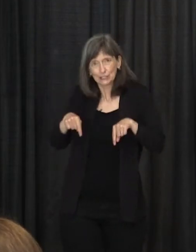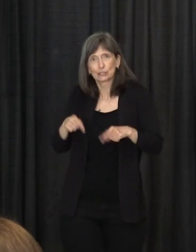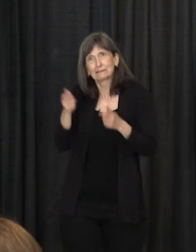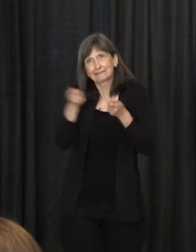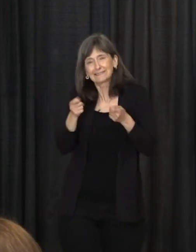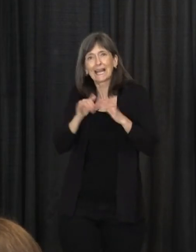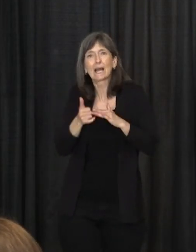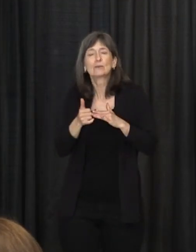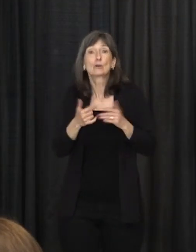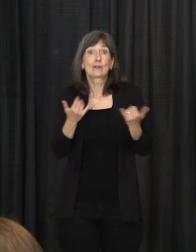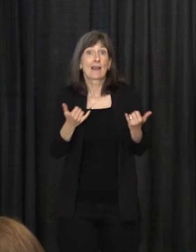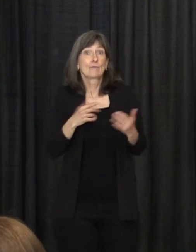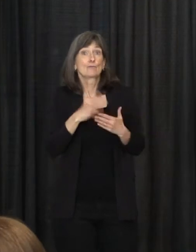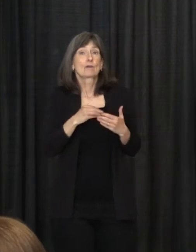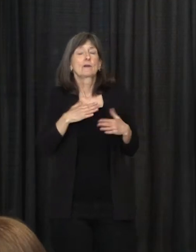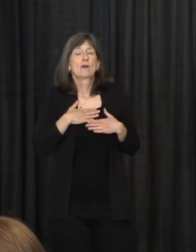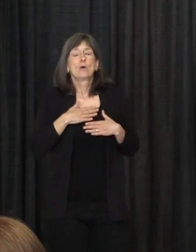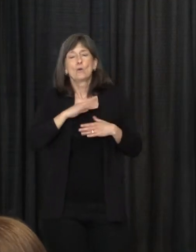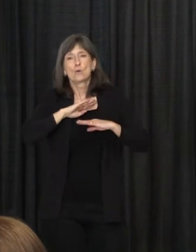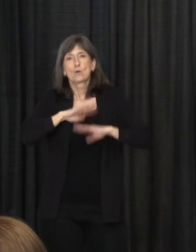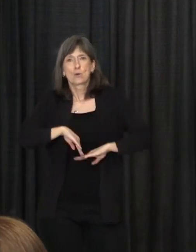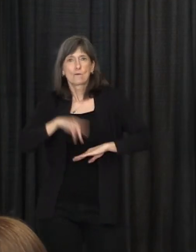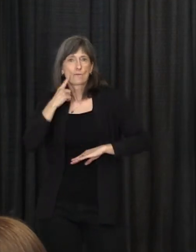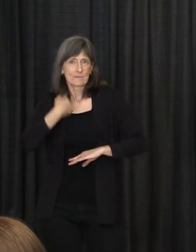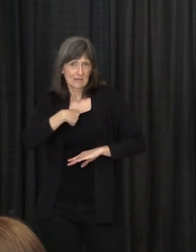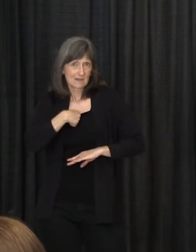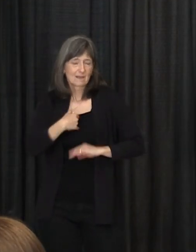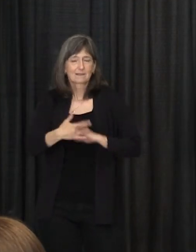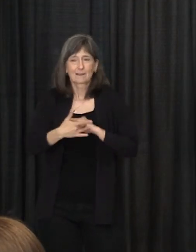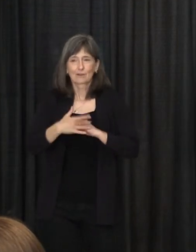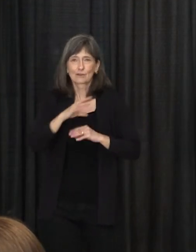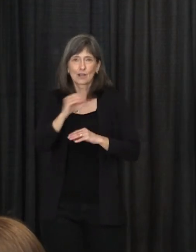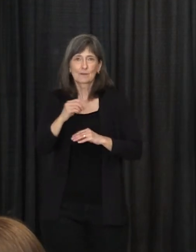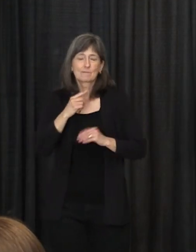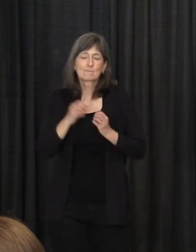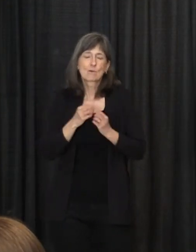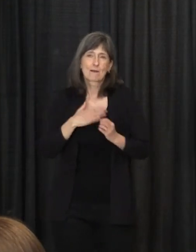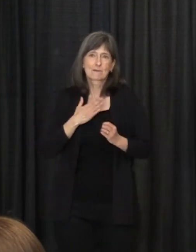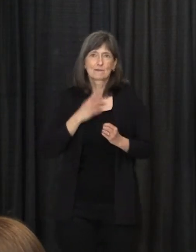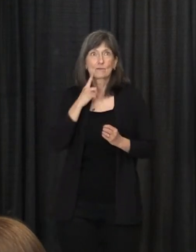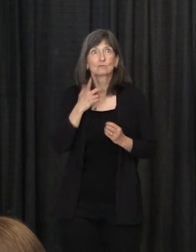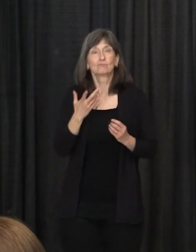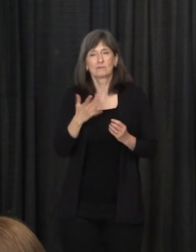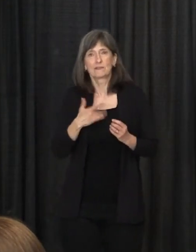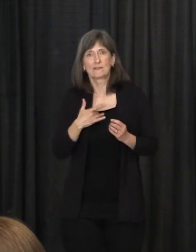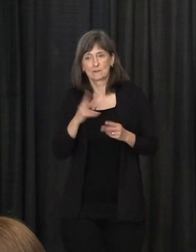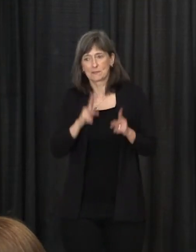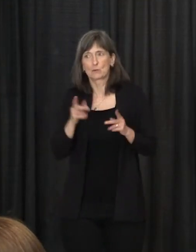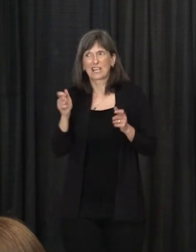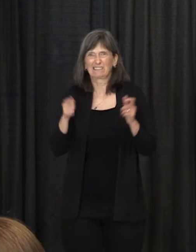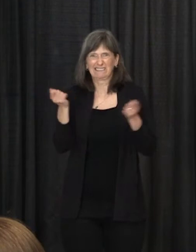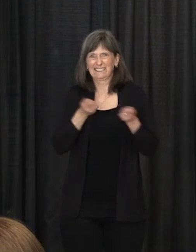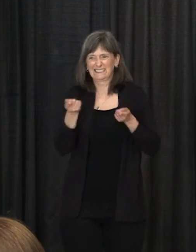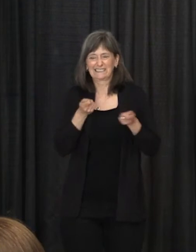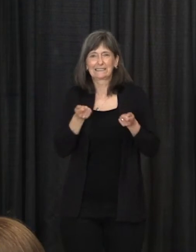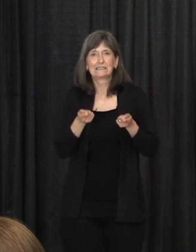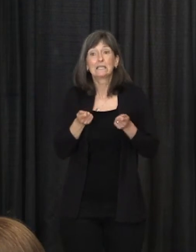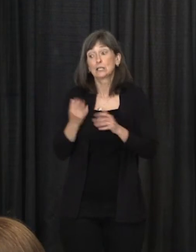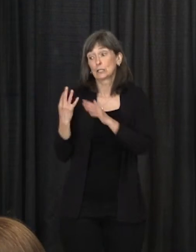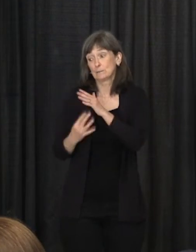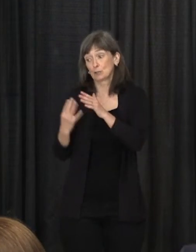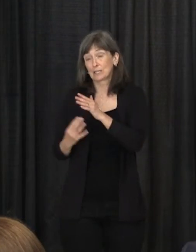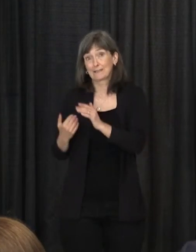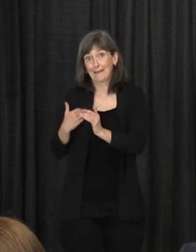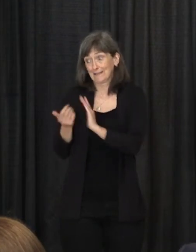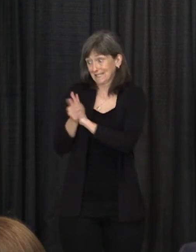sleep better at night, as well as our companies in the tech sector. Immigration not only brings those specialized skill sets we need,